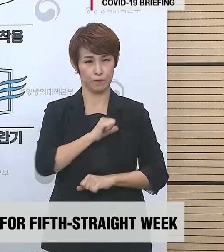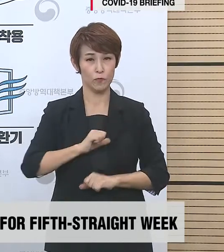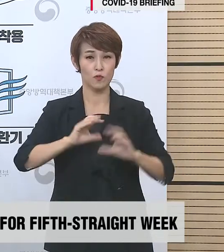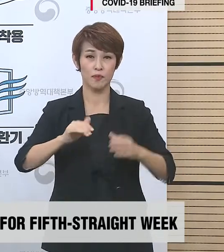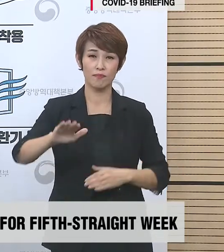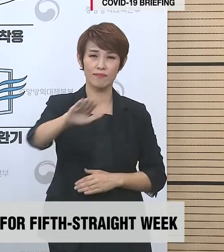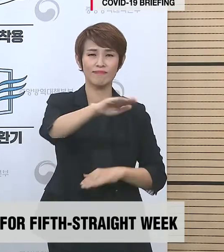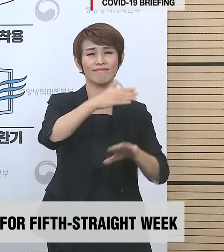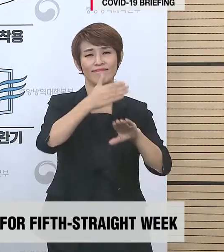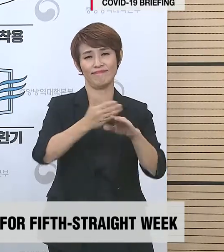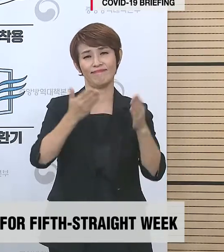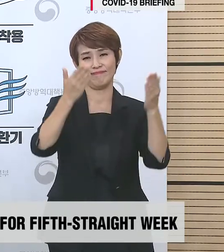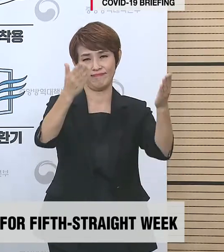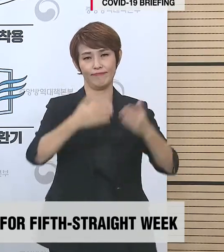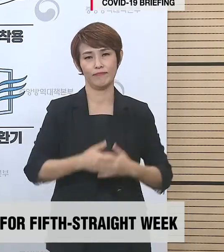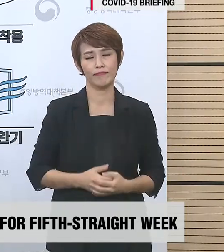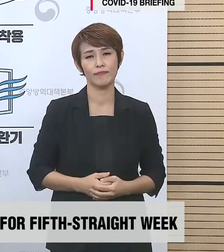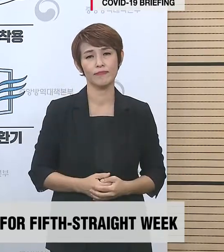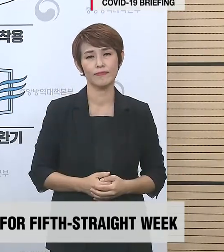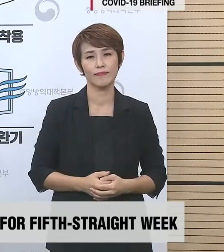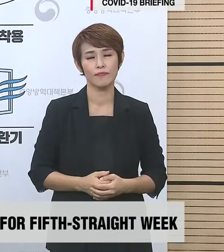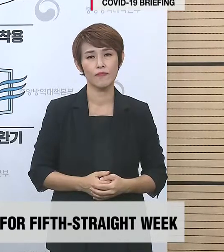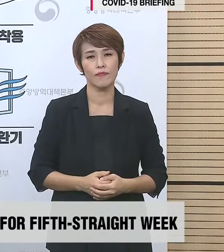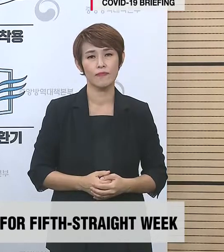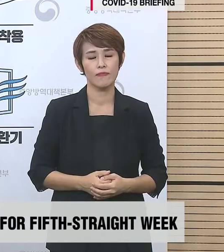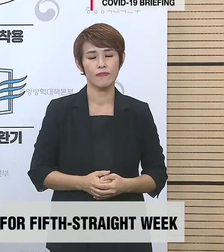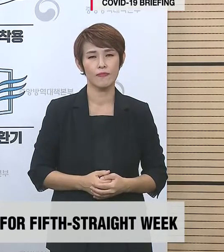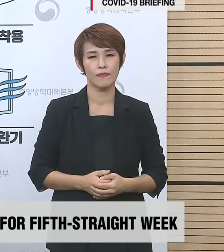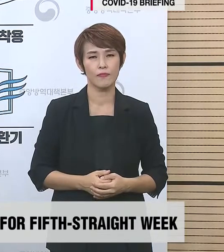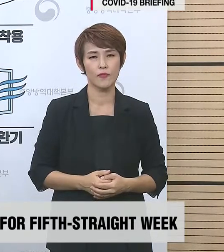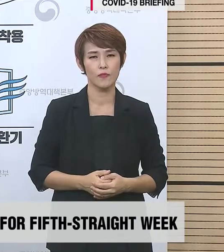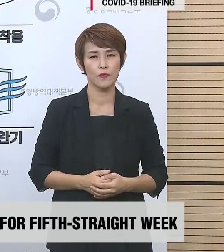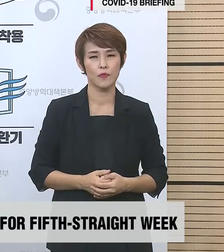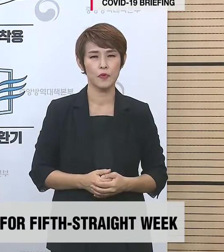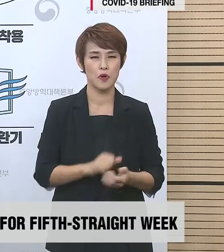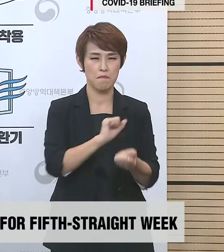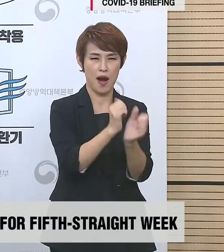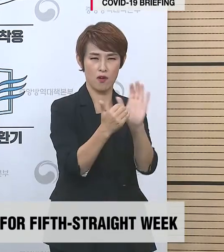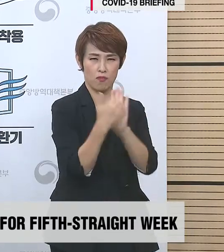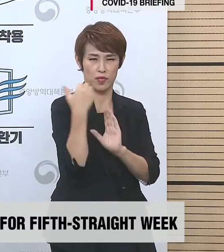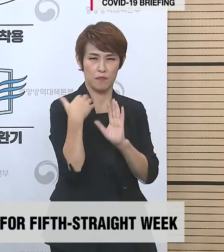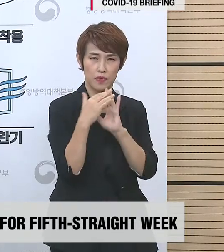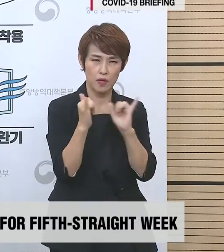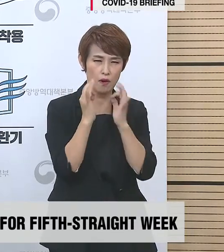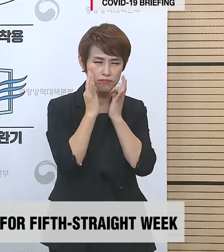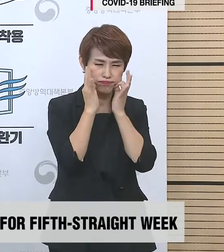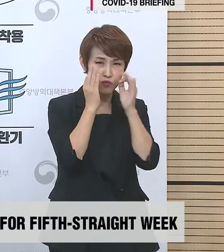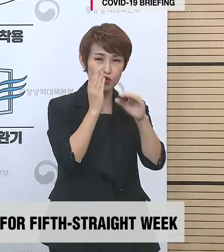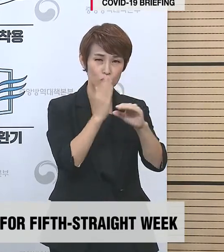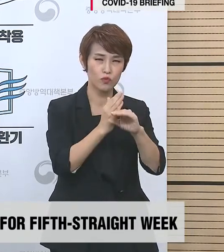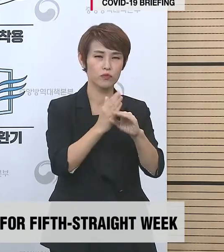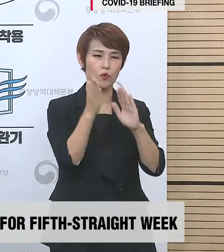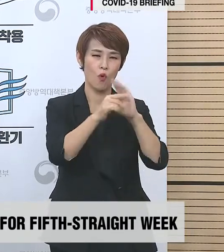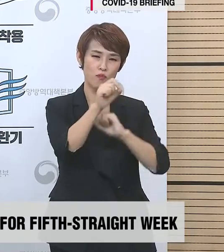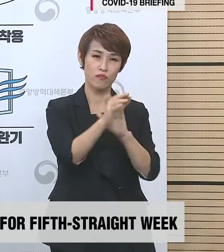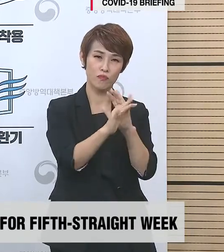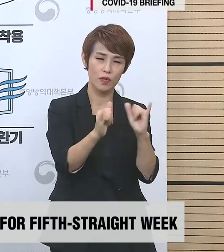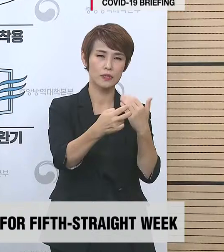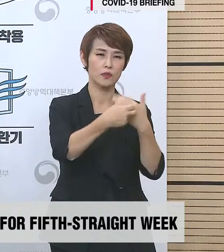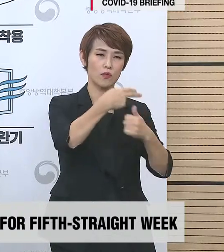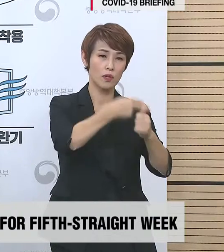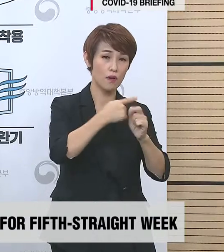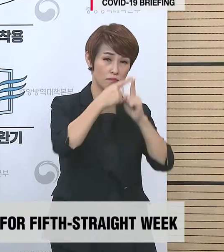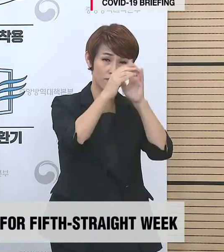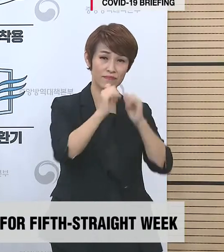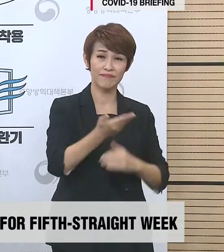are already participating in such measures by minimizing physical contact. We thank you once again for your efforts and